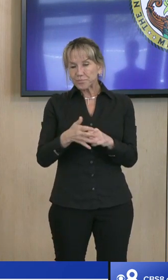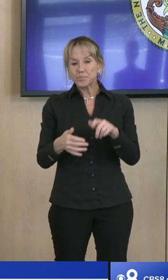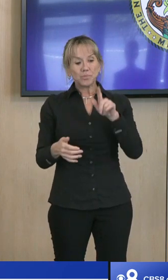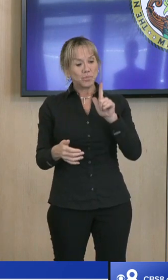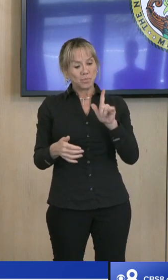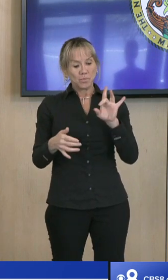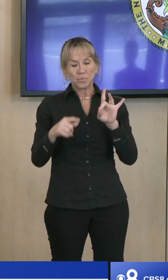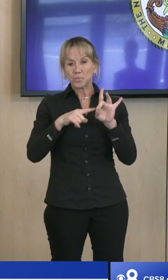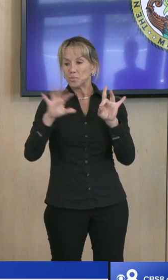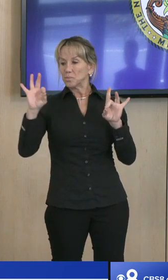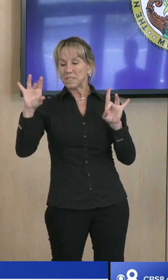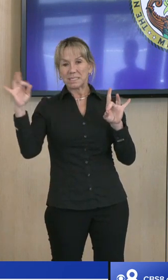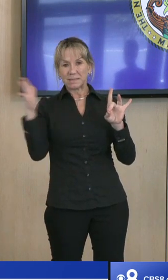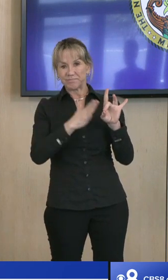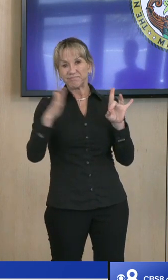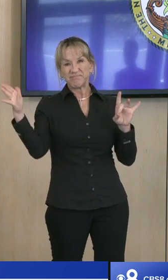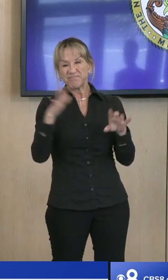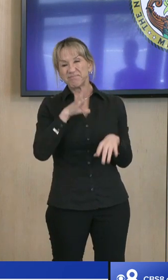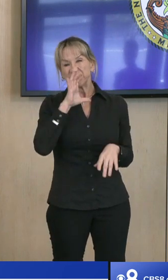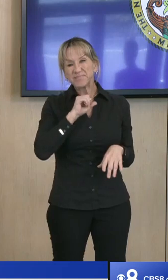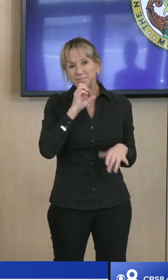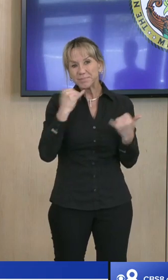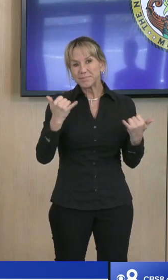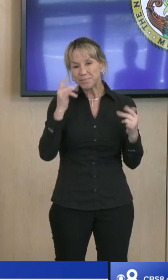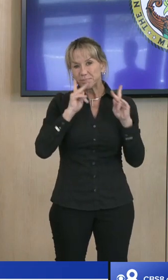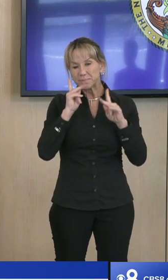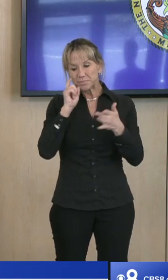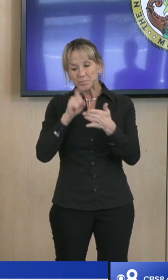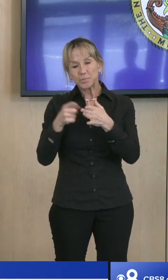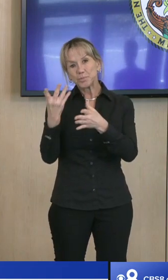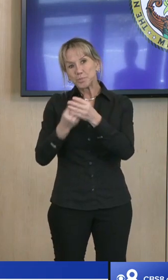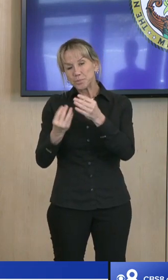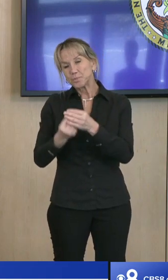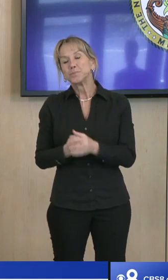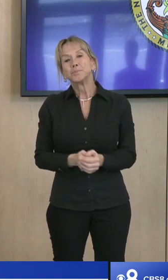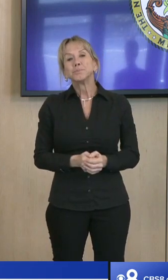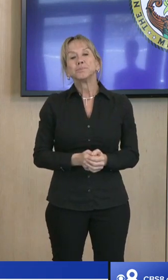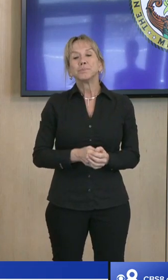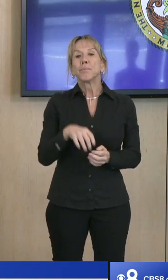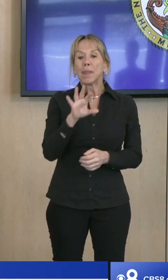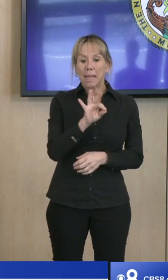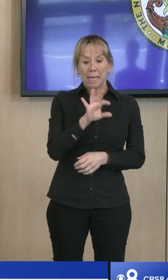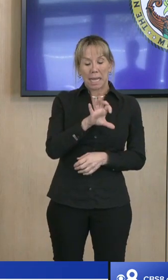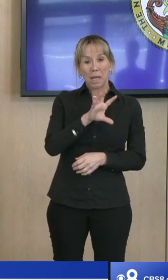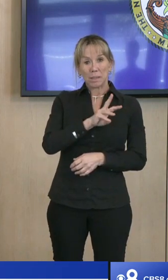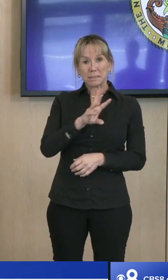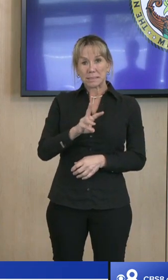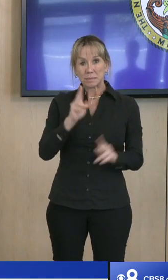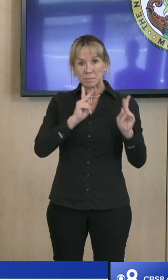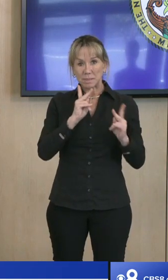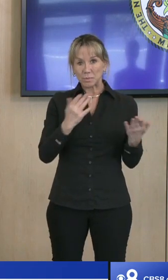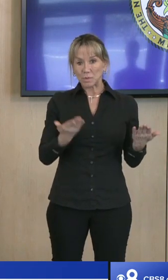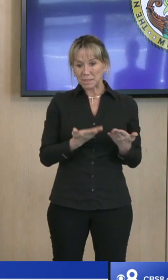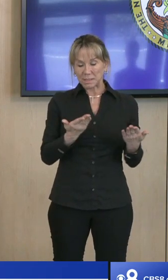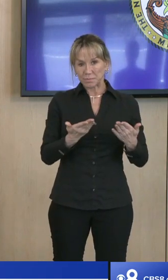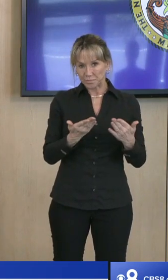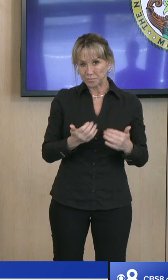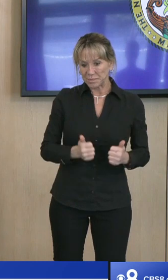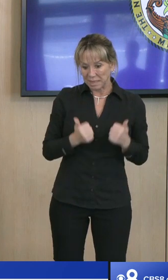old. Of our local cases, of 966 residents with COVID-19,